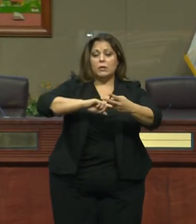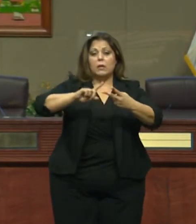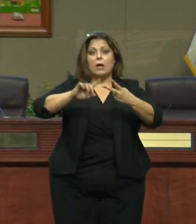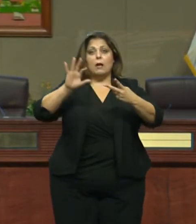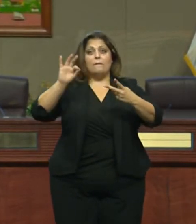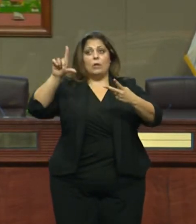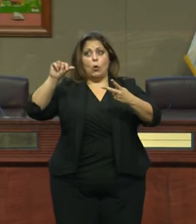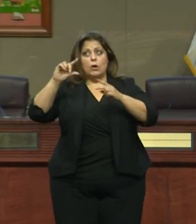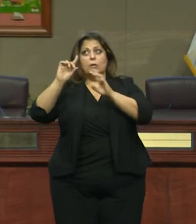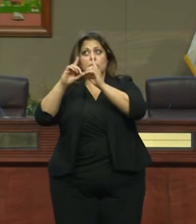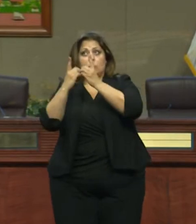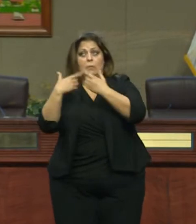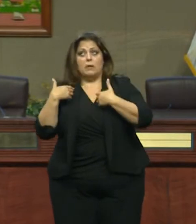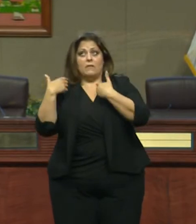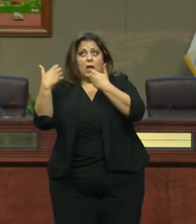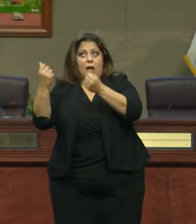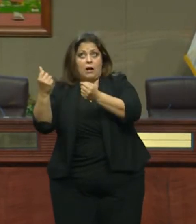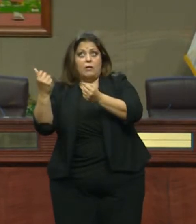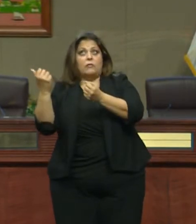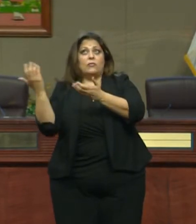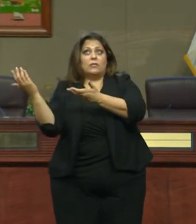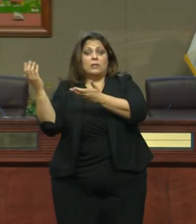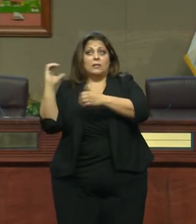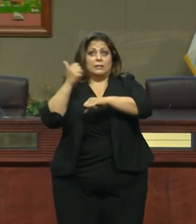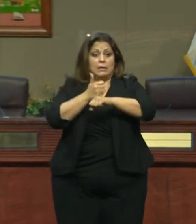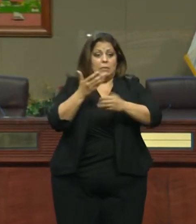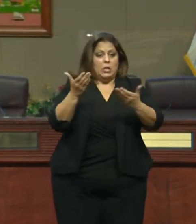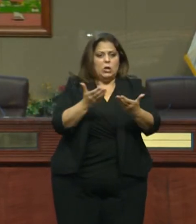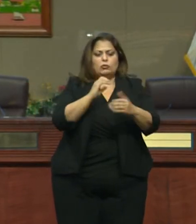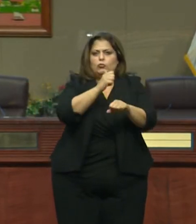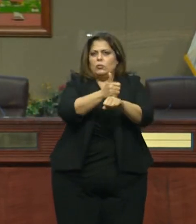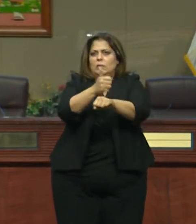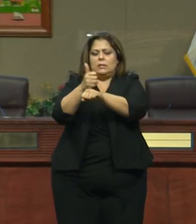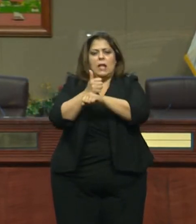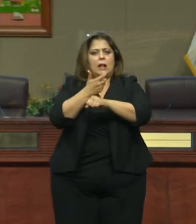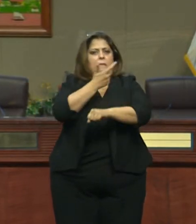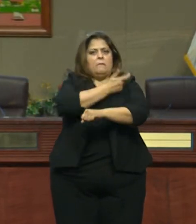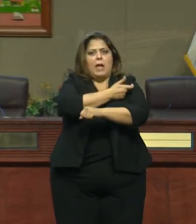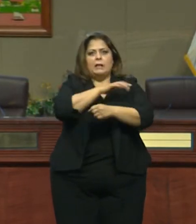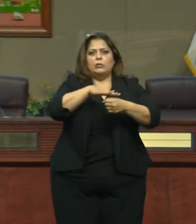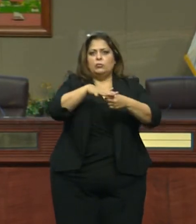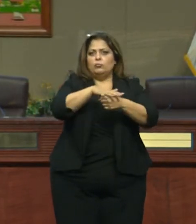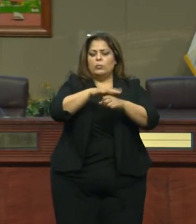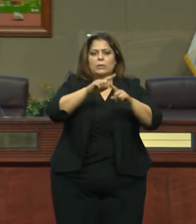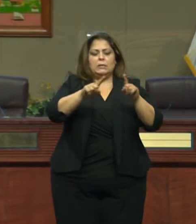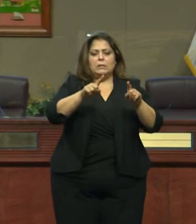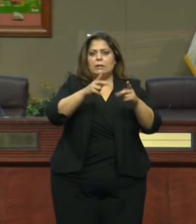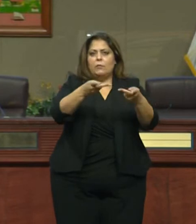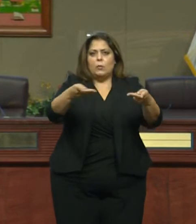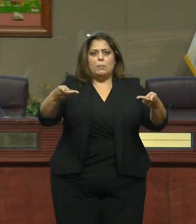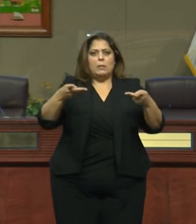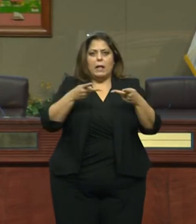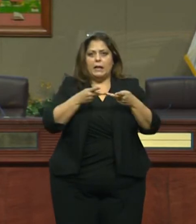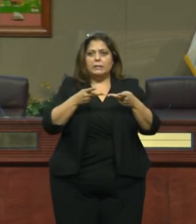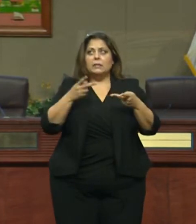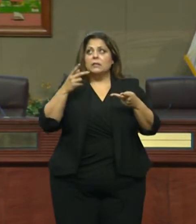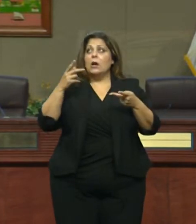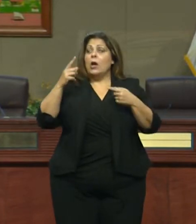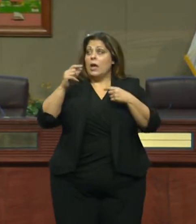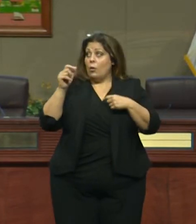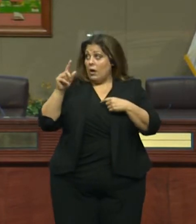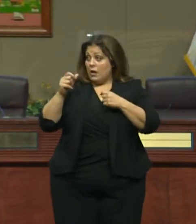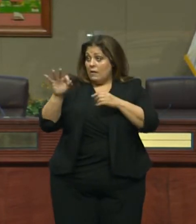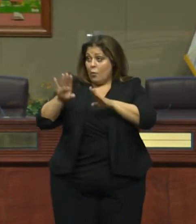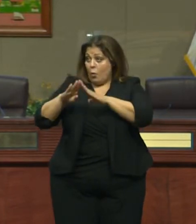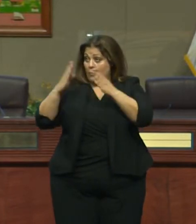County to do vaccination sites in other locations. As they move down into the 12 and up range,